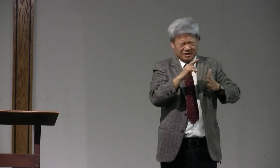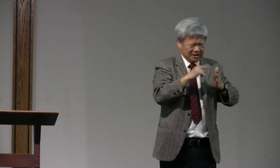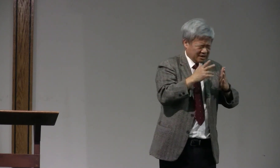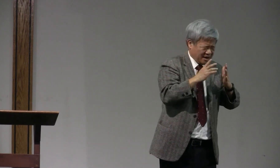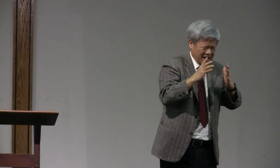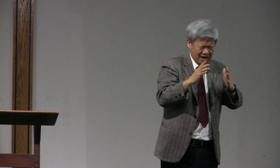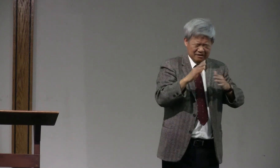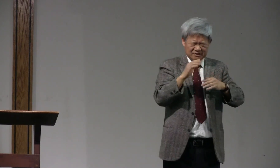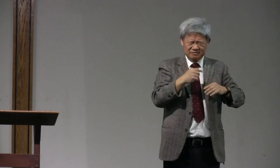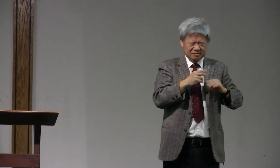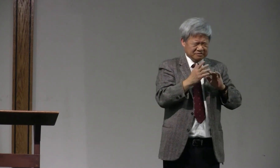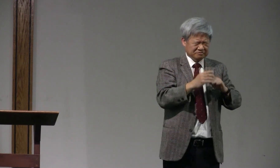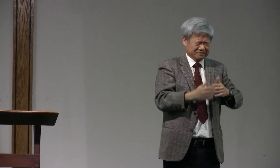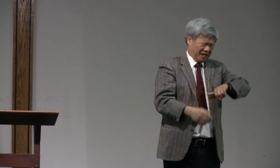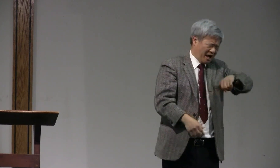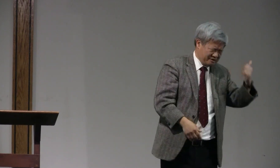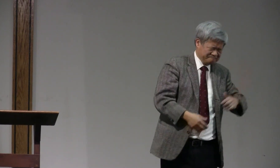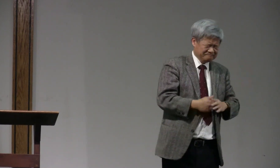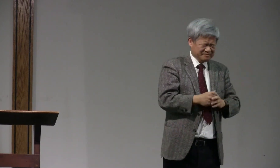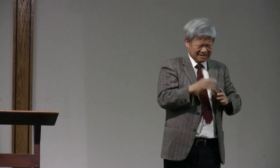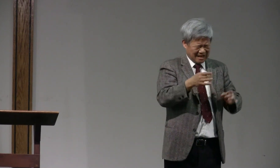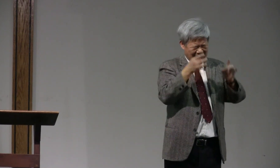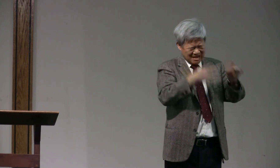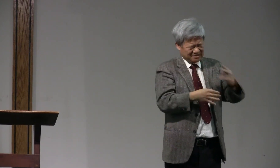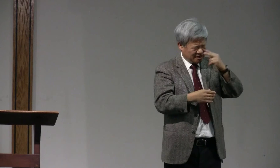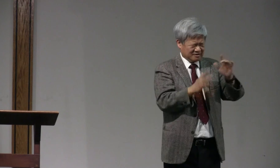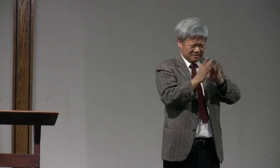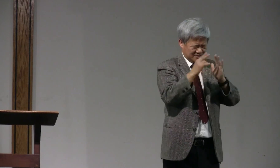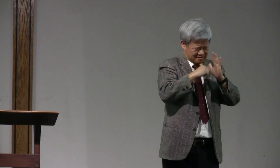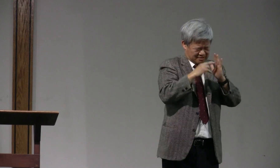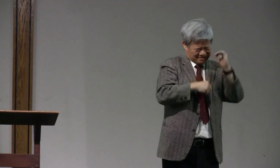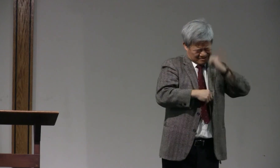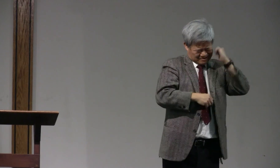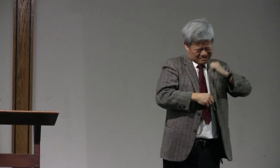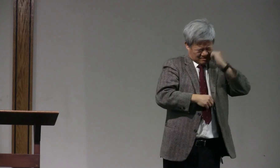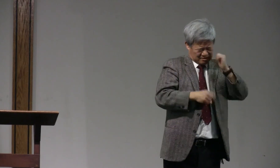too busy playing, watching movies, doing other things.